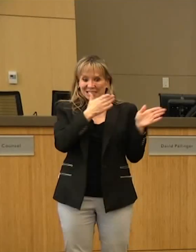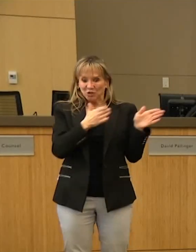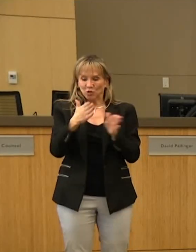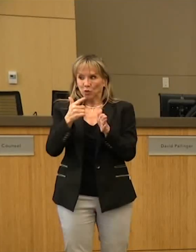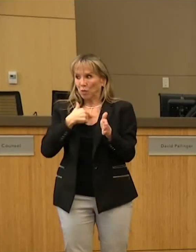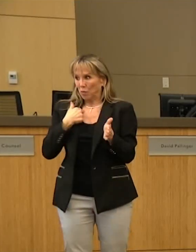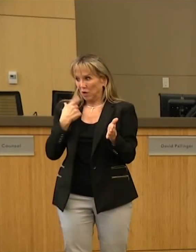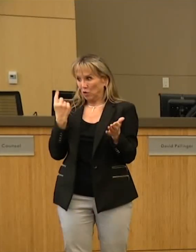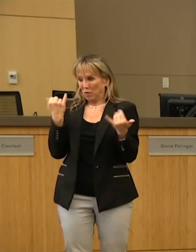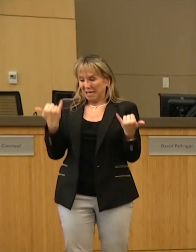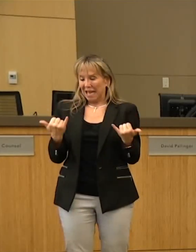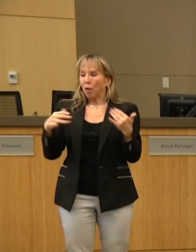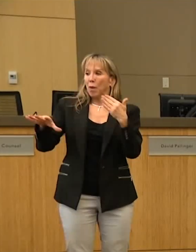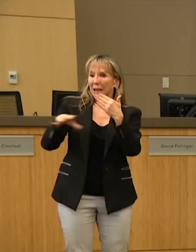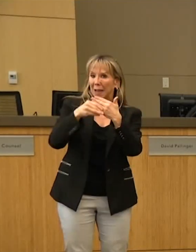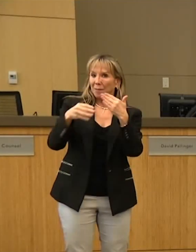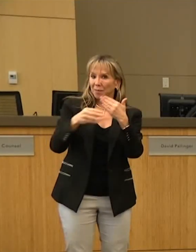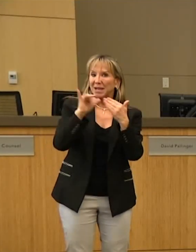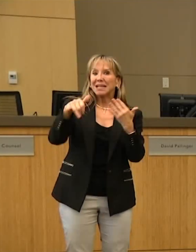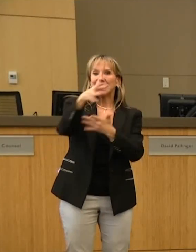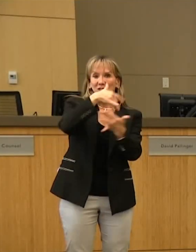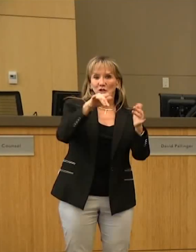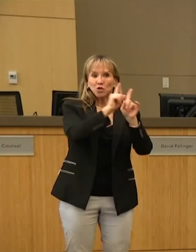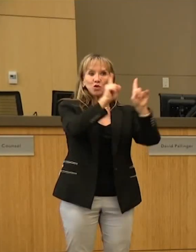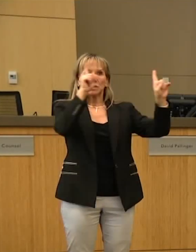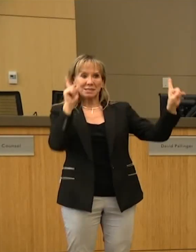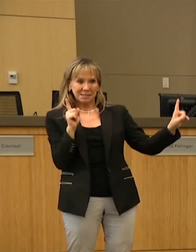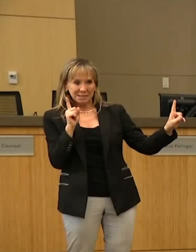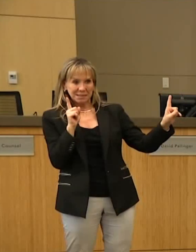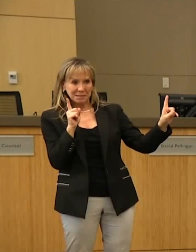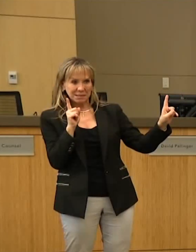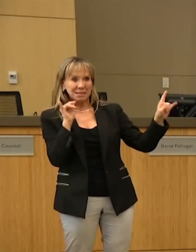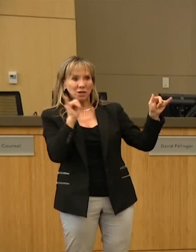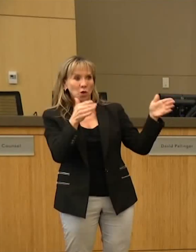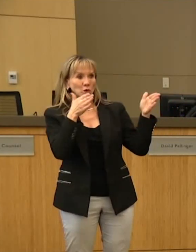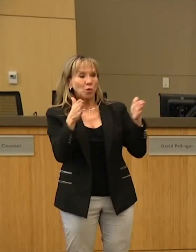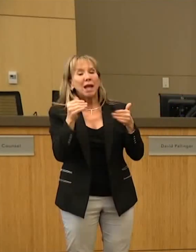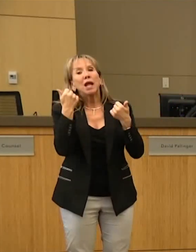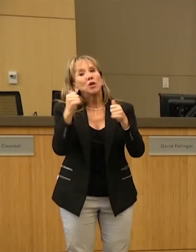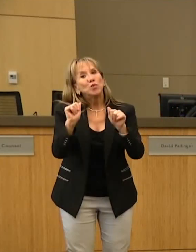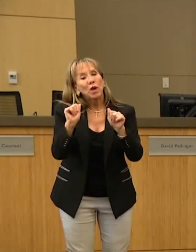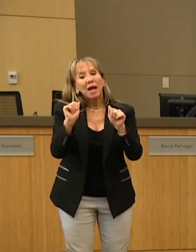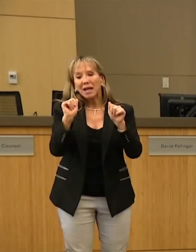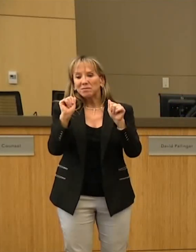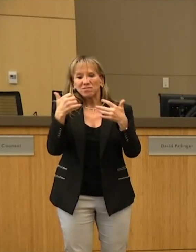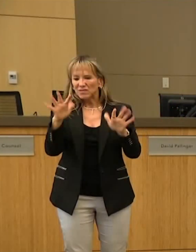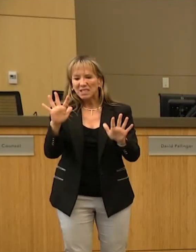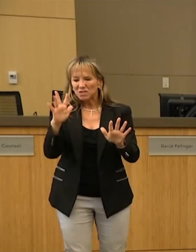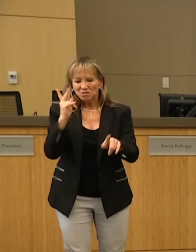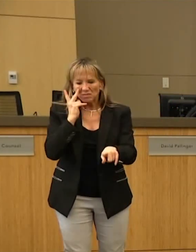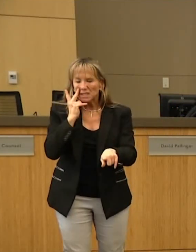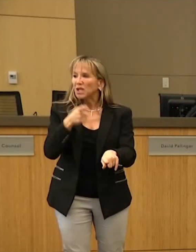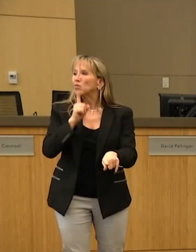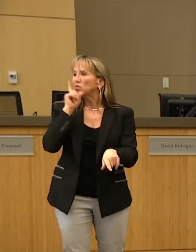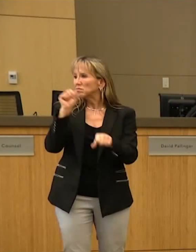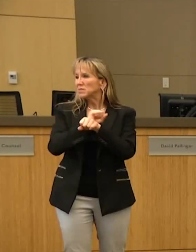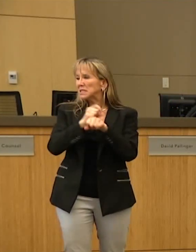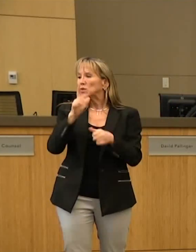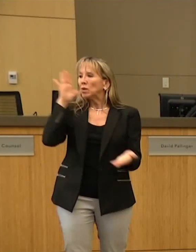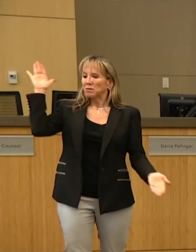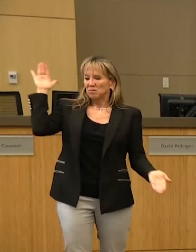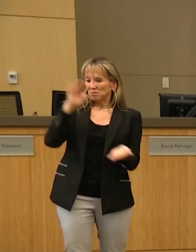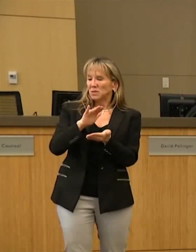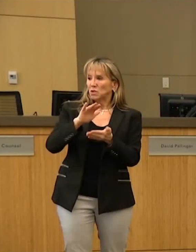we are implementing, social distancing strategies that are tried and proven that help to decrease the spread